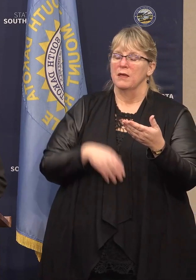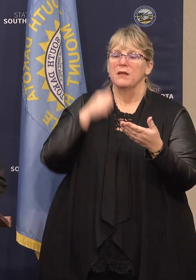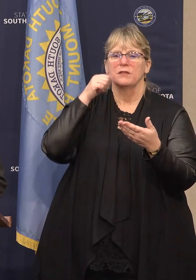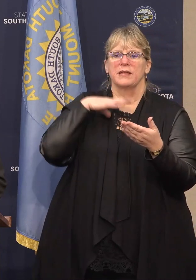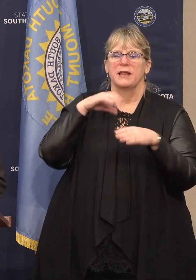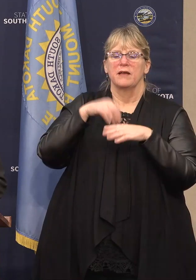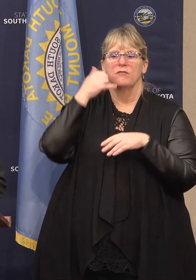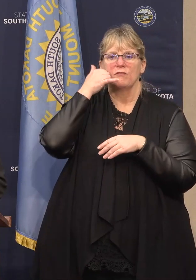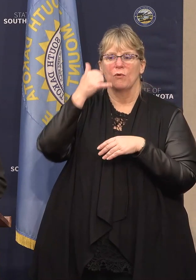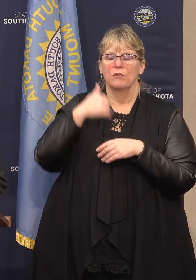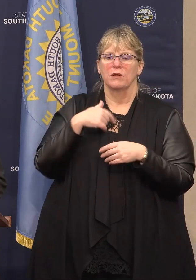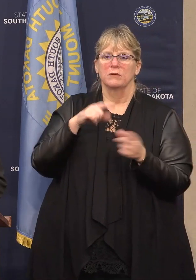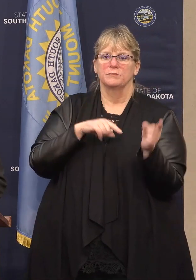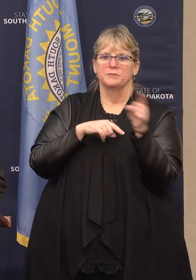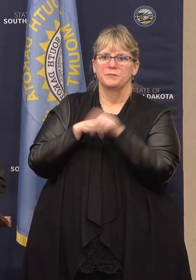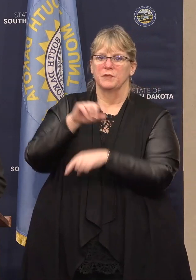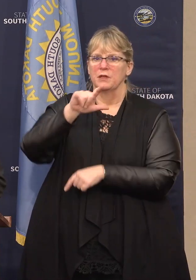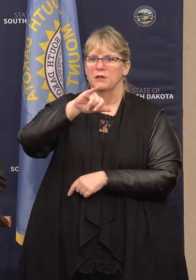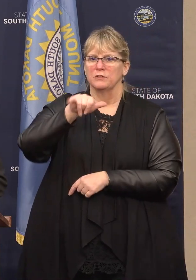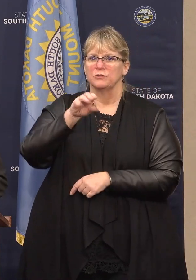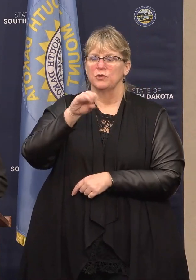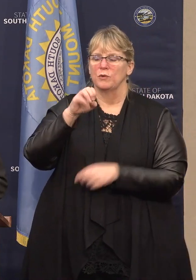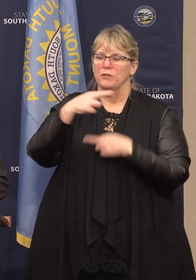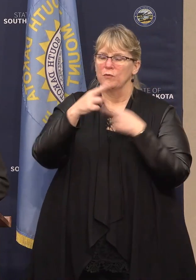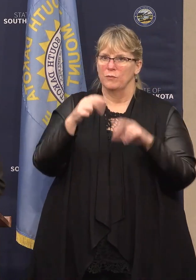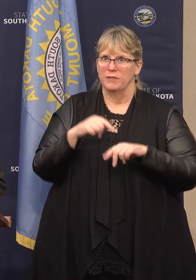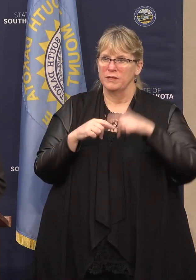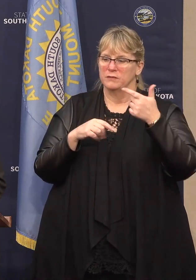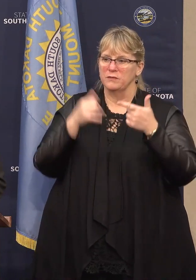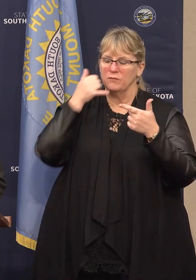Leader. Hi, Morgan. I'm going to go to Joe in the room and then I'll come to you.